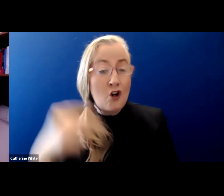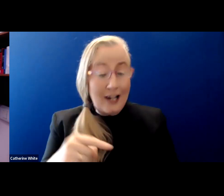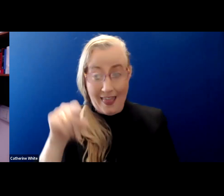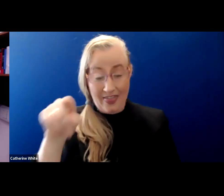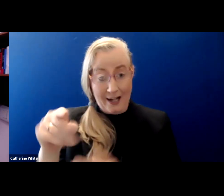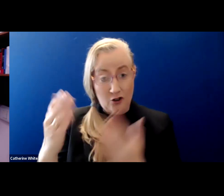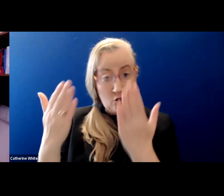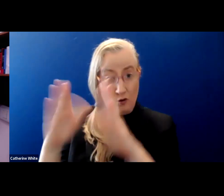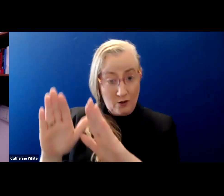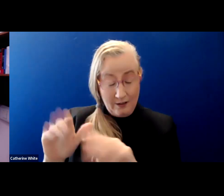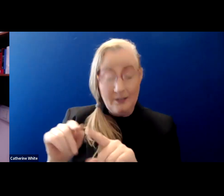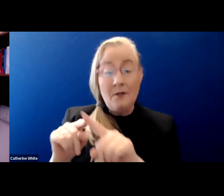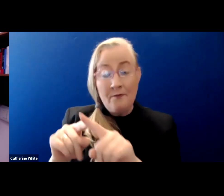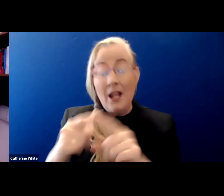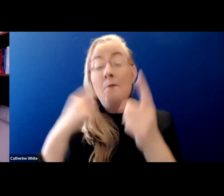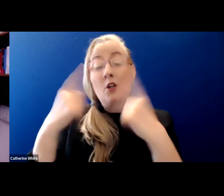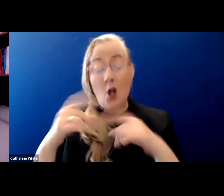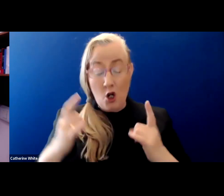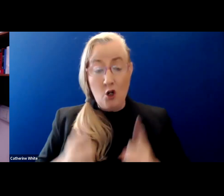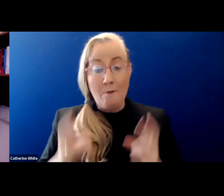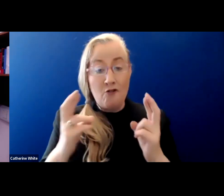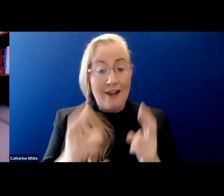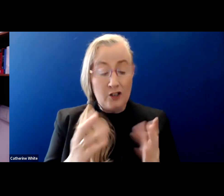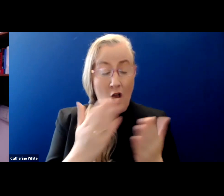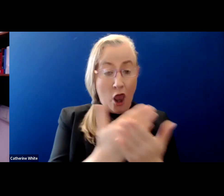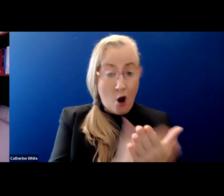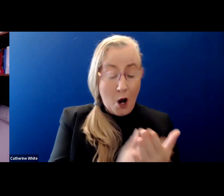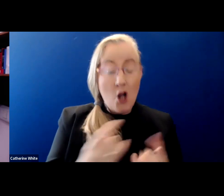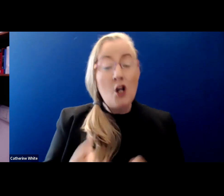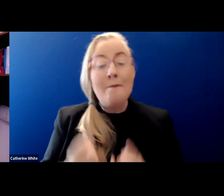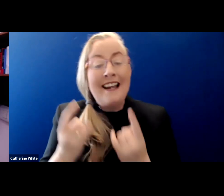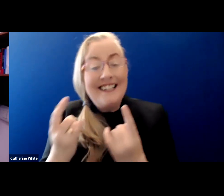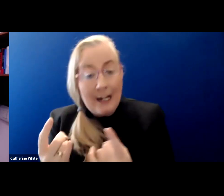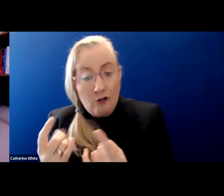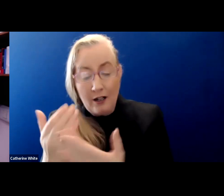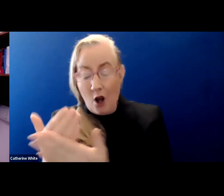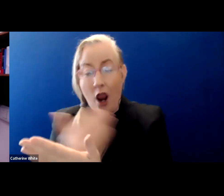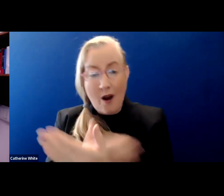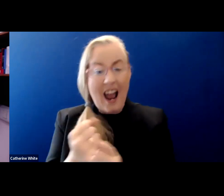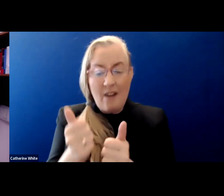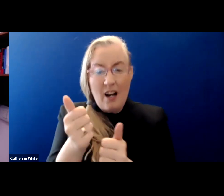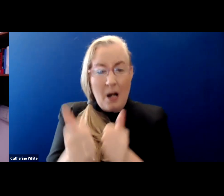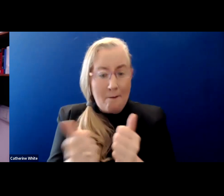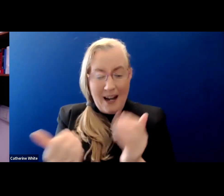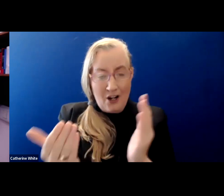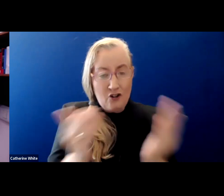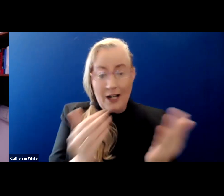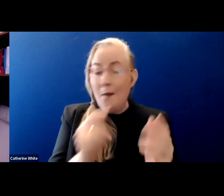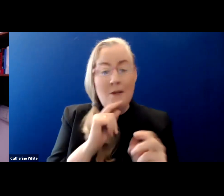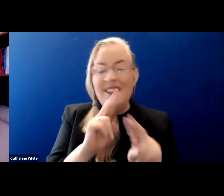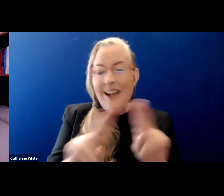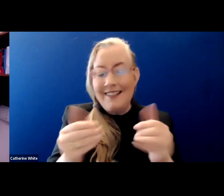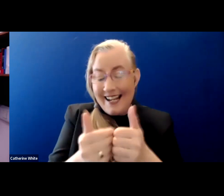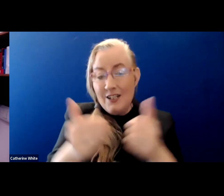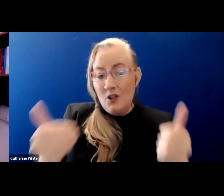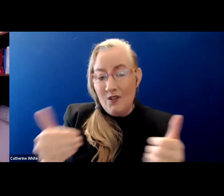demonstrates. Now, notwithstanding, human rights law and humanitarian law are broadly seen as being complementary, not mutually exclusive, in